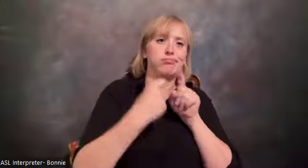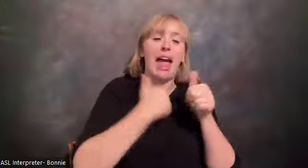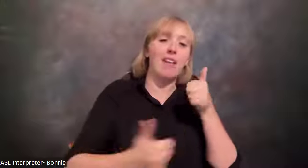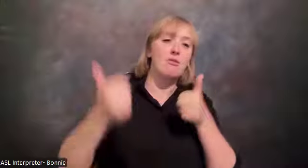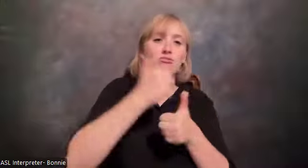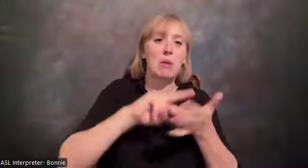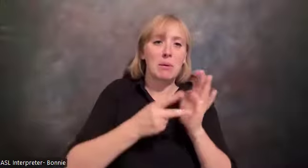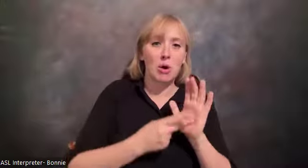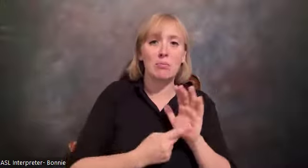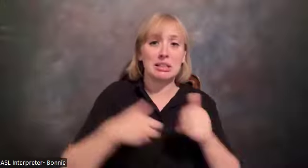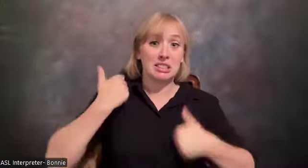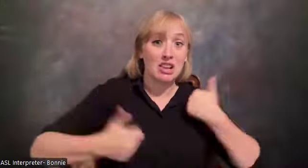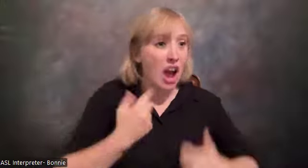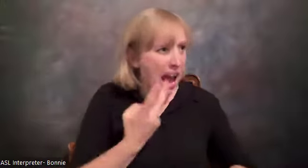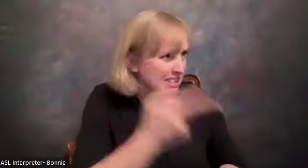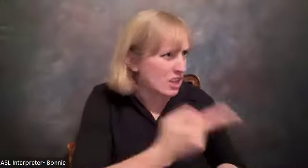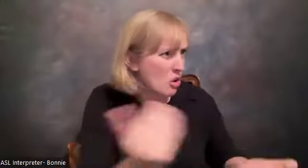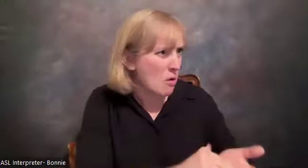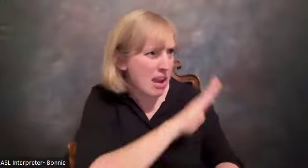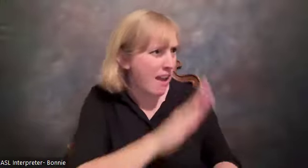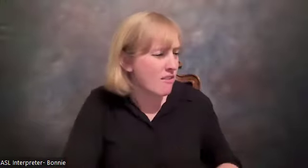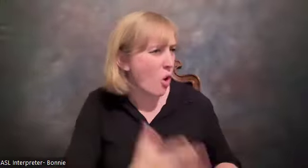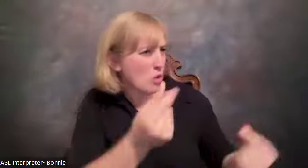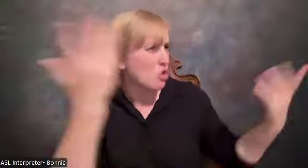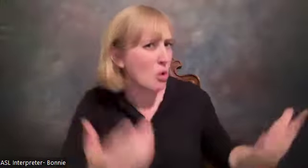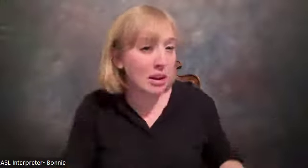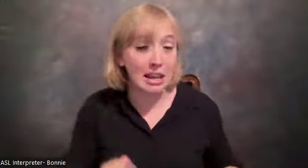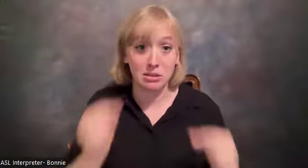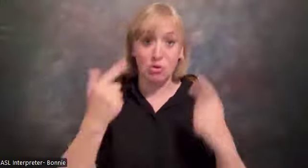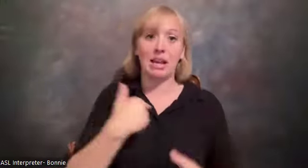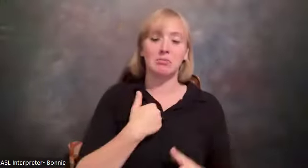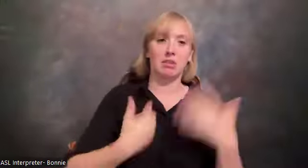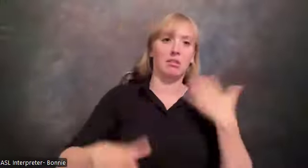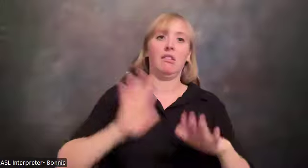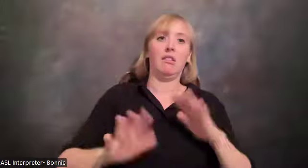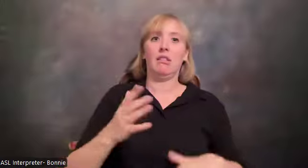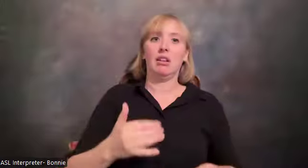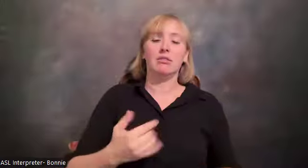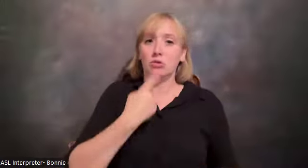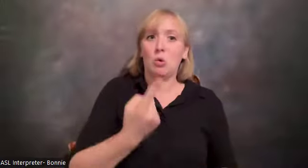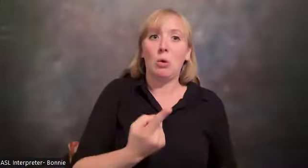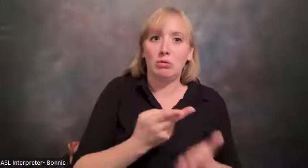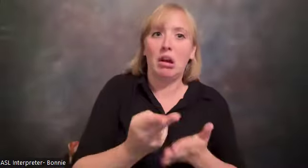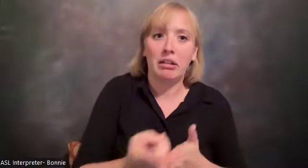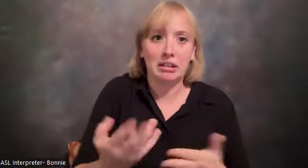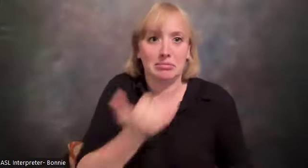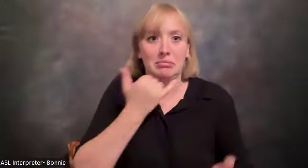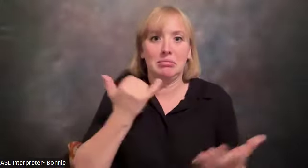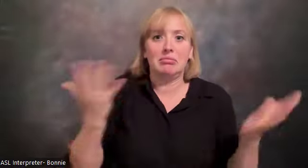rather aggressive, never seen you here before. What are you doing? And he like startled me so much, I accidentally told him the truth. I said,